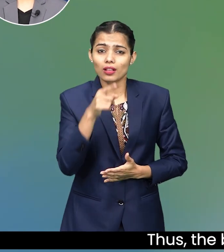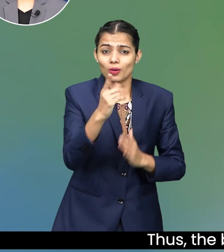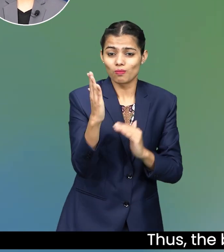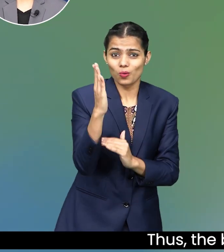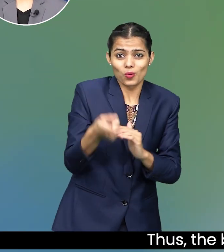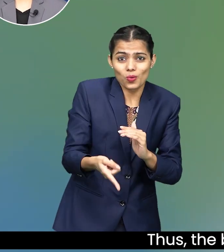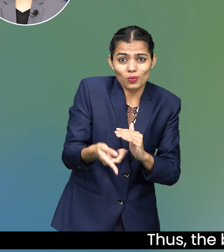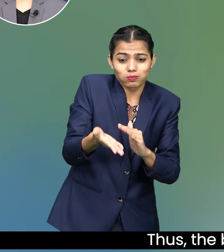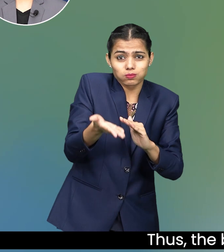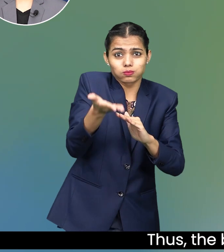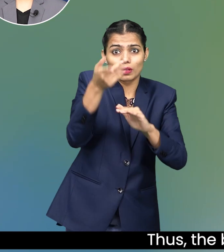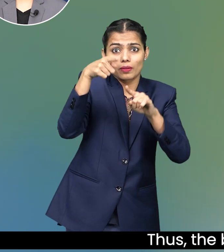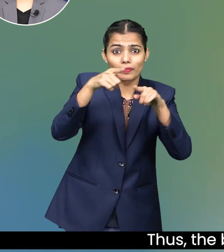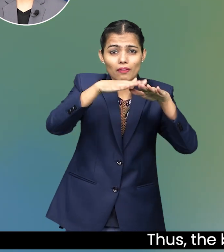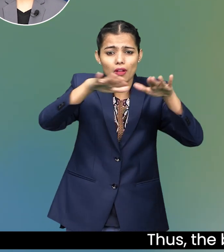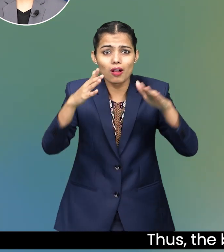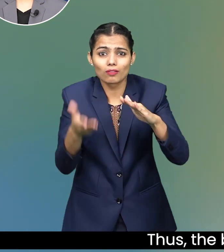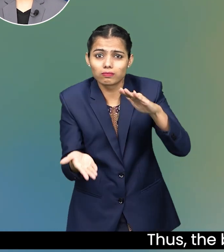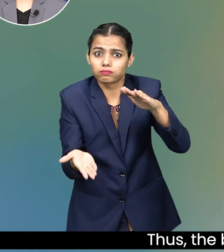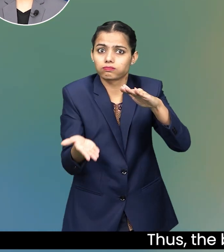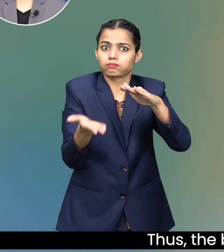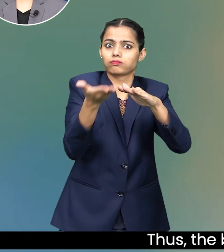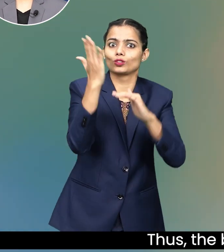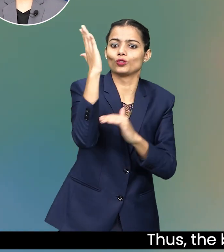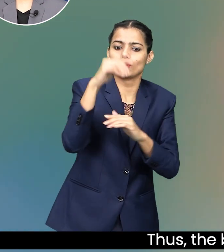force the bottle is pushed upwards